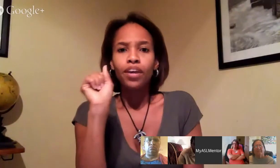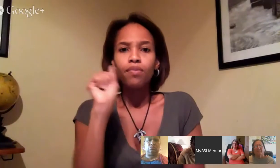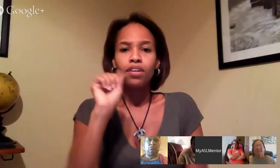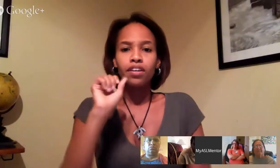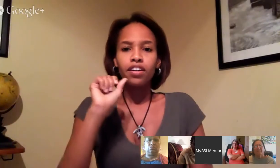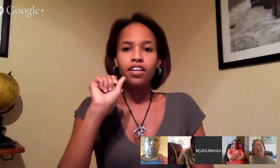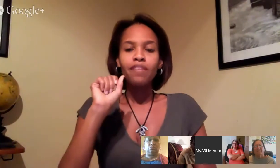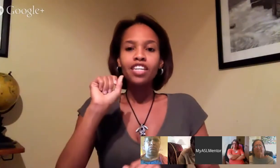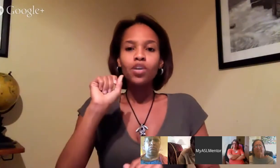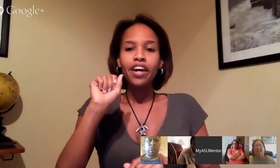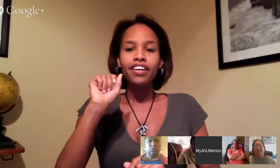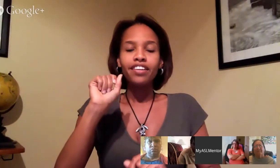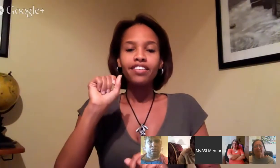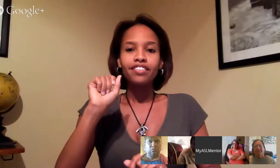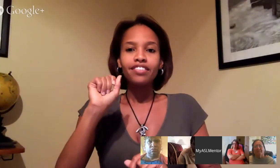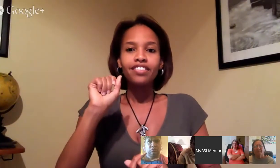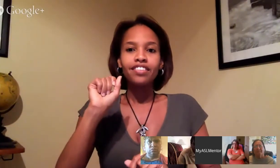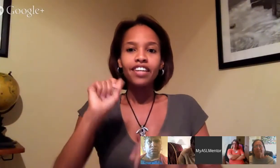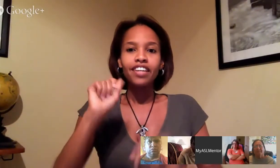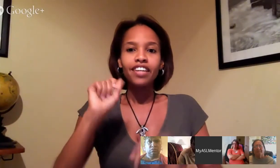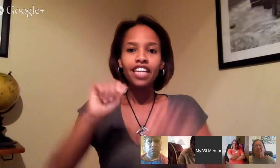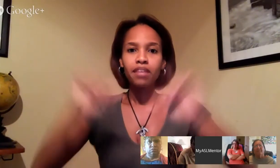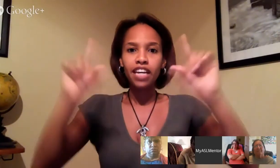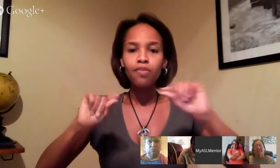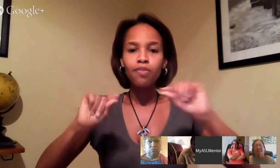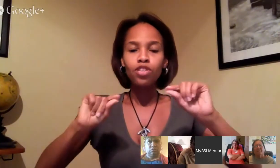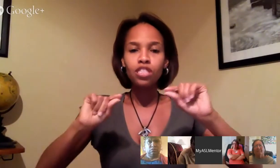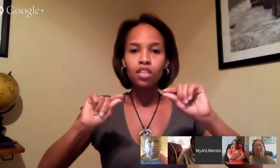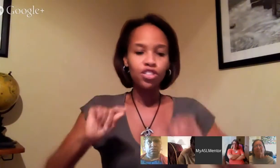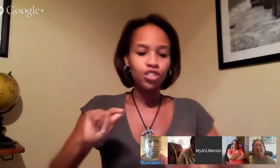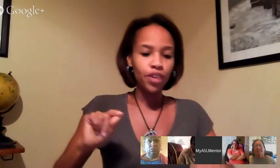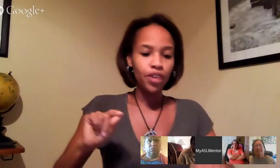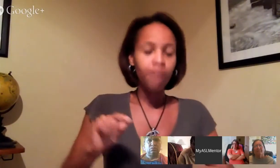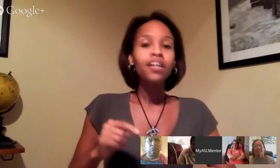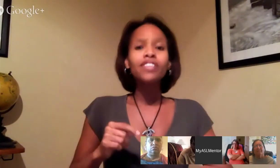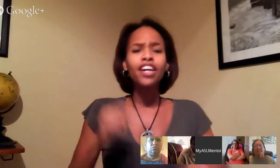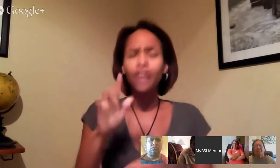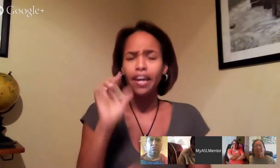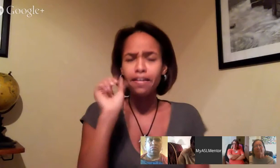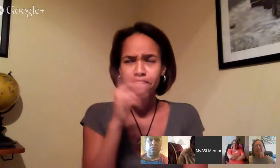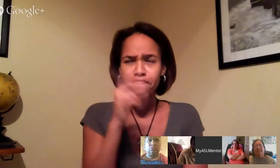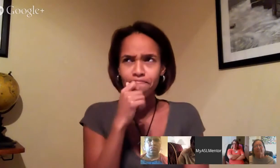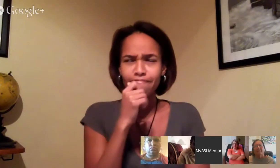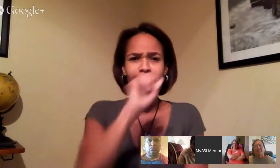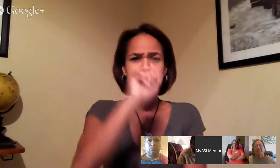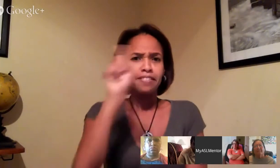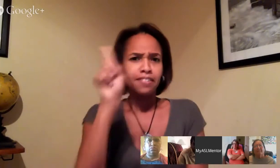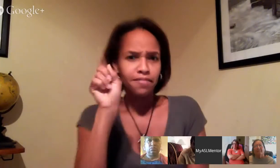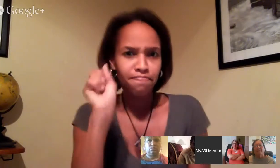Wait, everybody stay quiet. I keep using the picture. Okay. They'll say, okay.